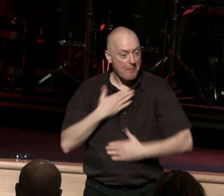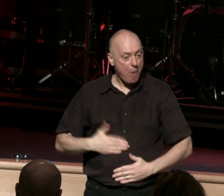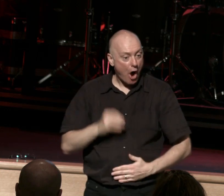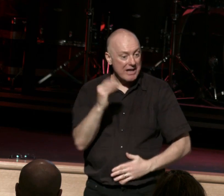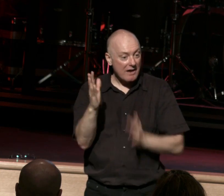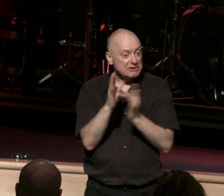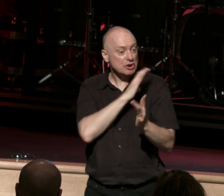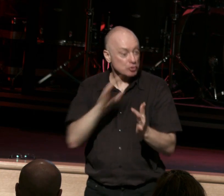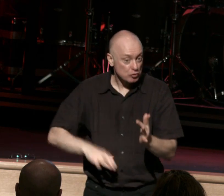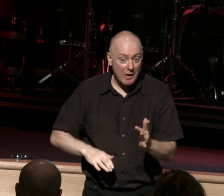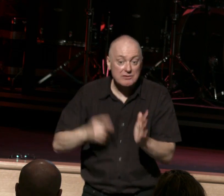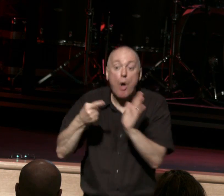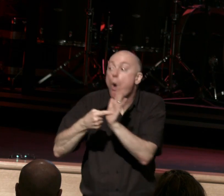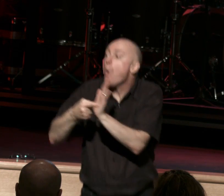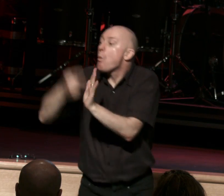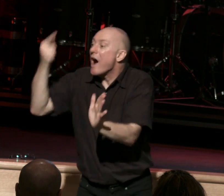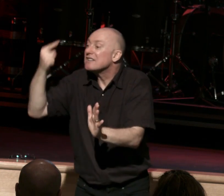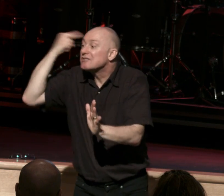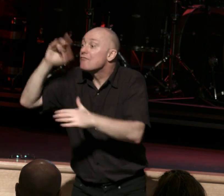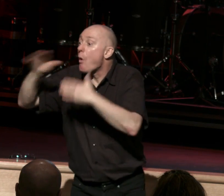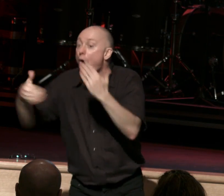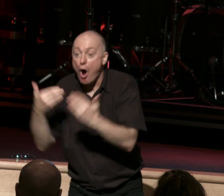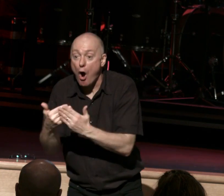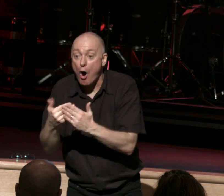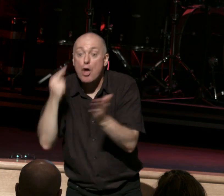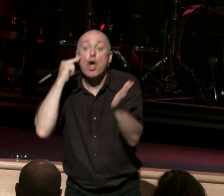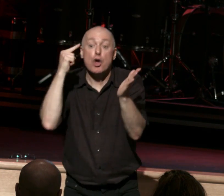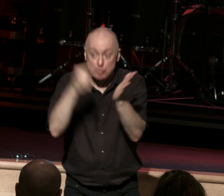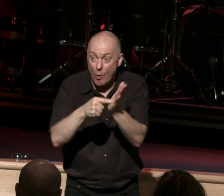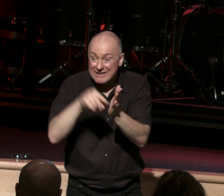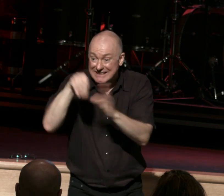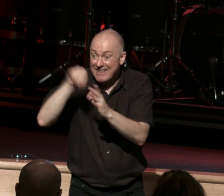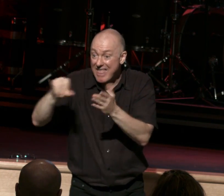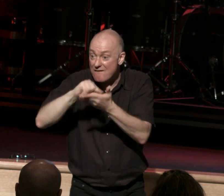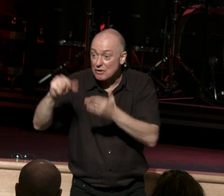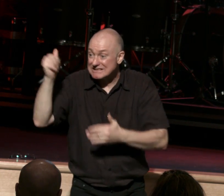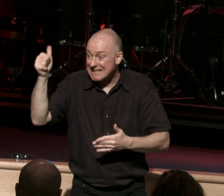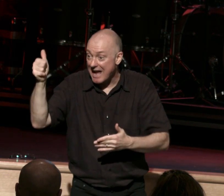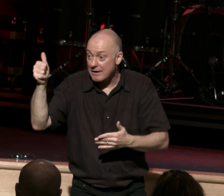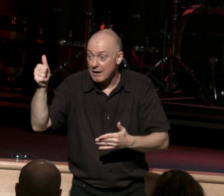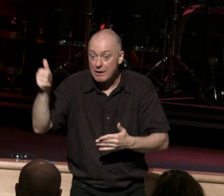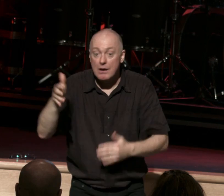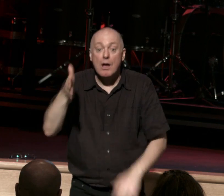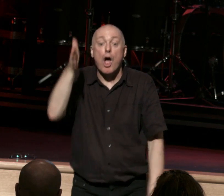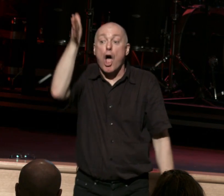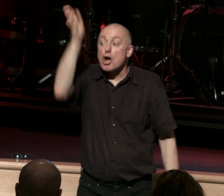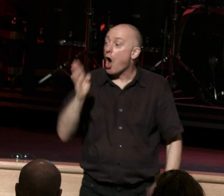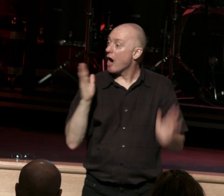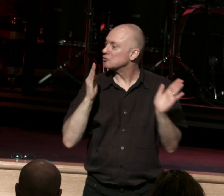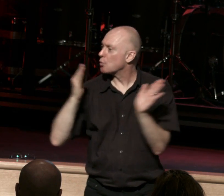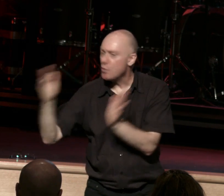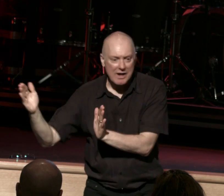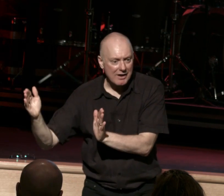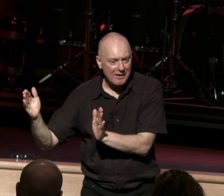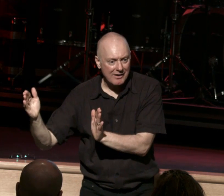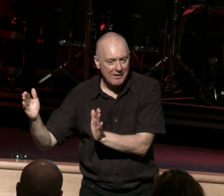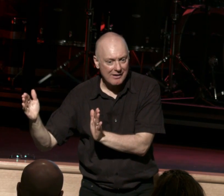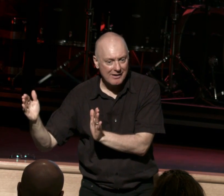of the body of Jesus Christ once for all here. Notice in this verse, verse 10, notice God's